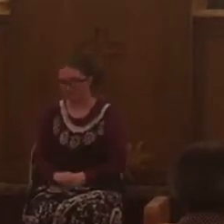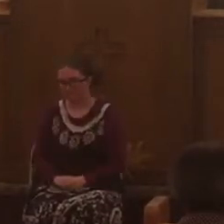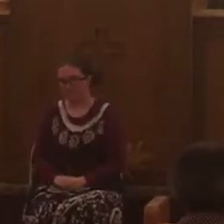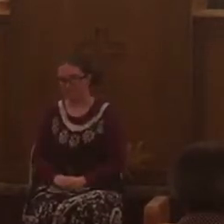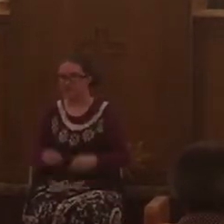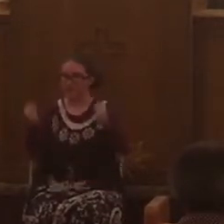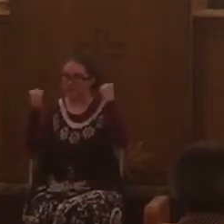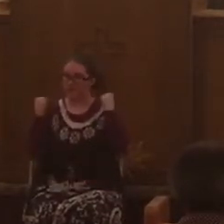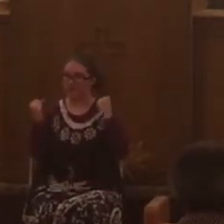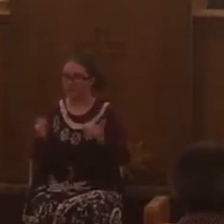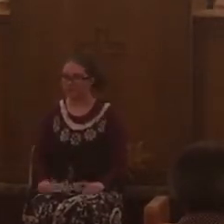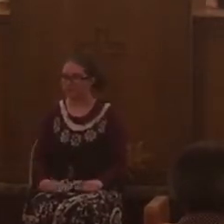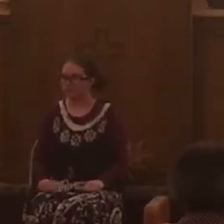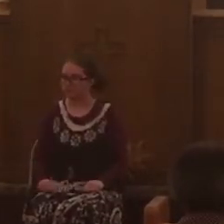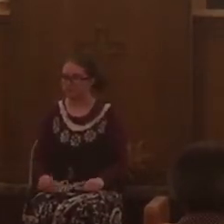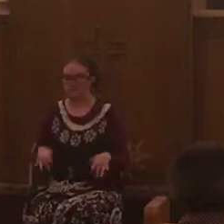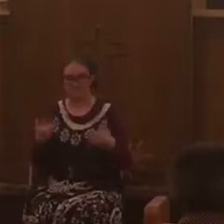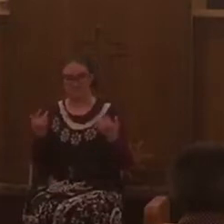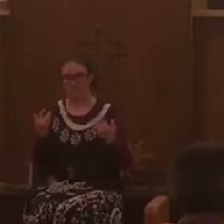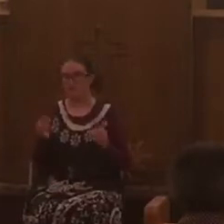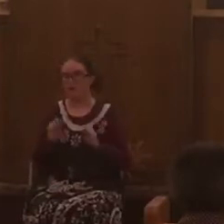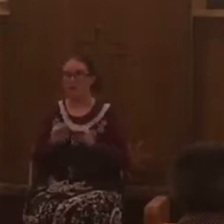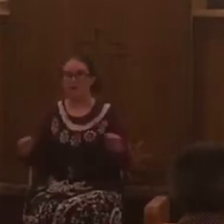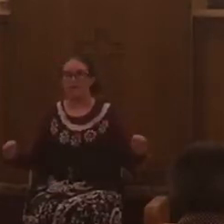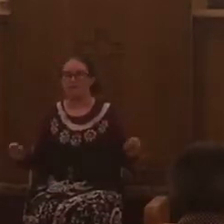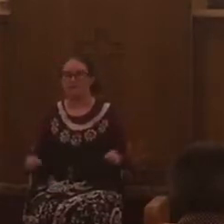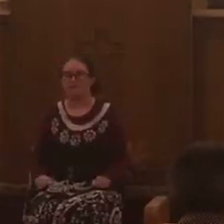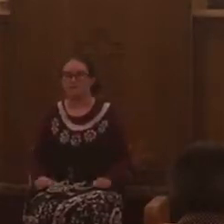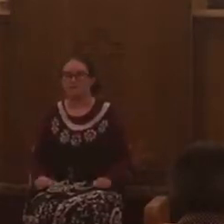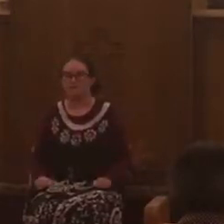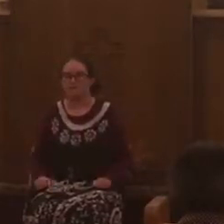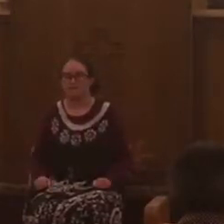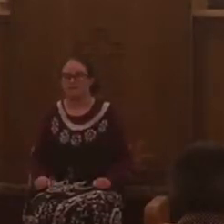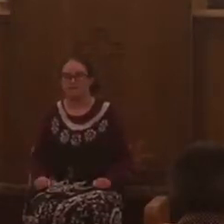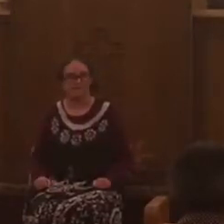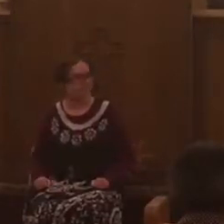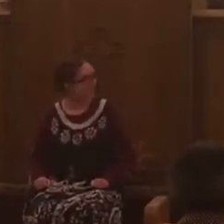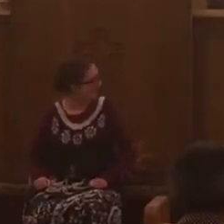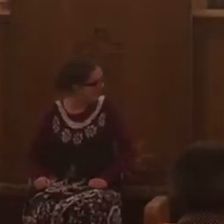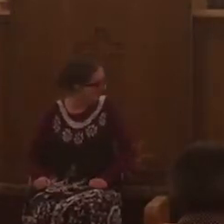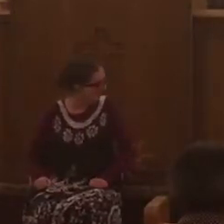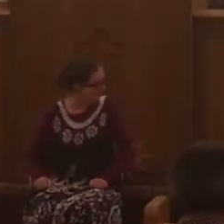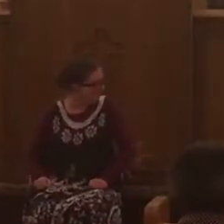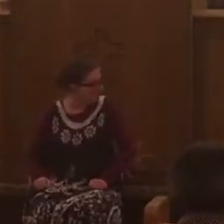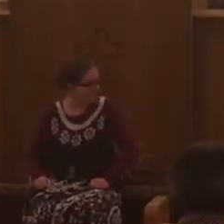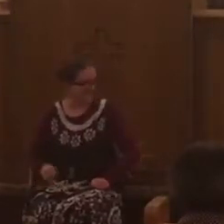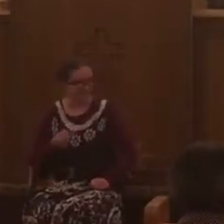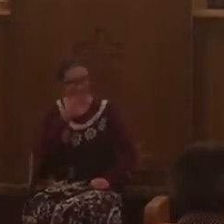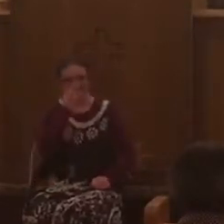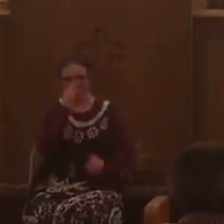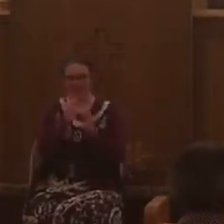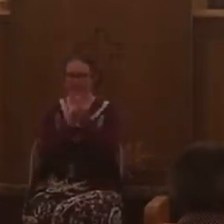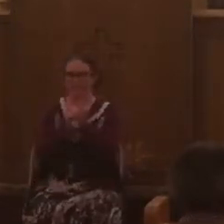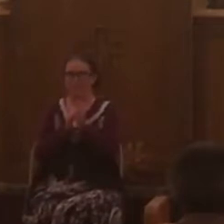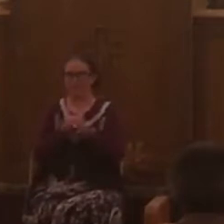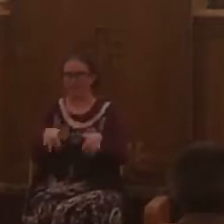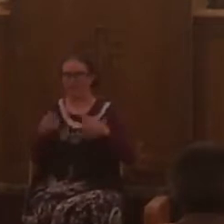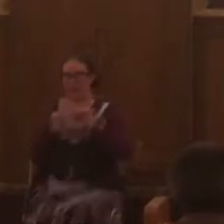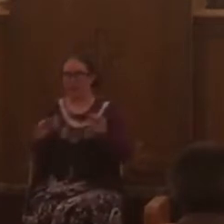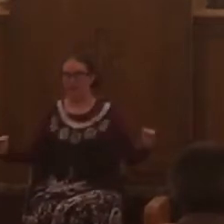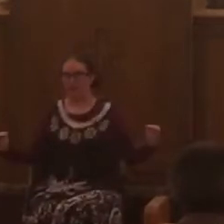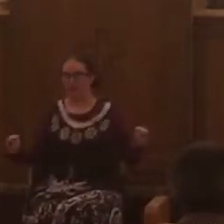power just then? You didn't feel a thing. Amen. He's a wimp. He's weak. He didn't feel nothing.